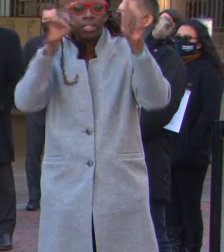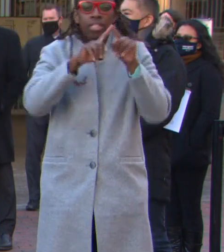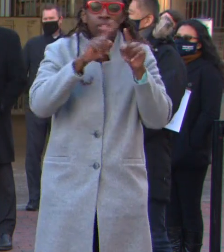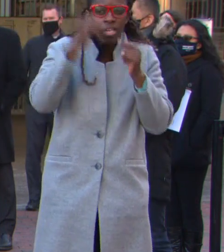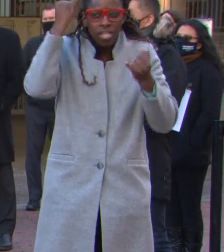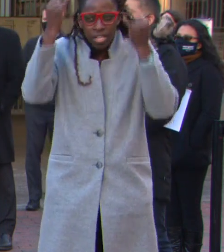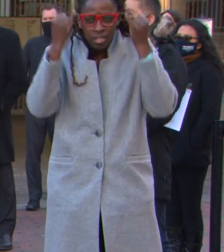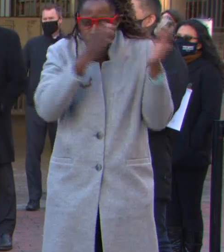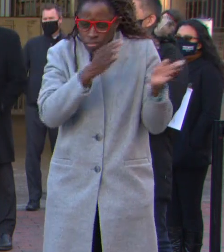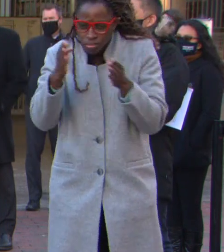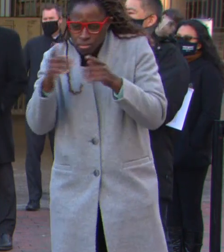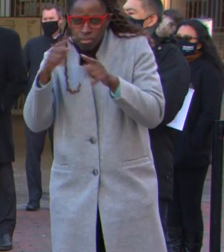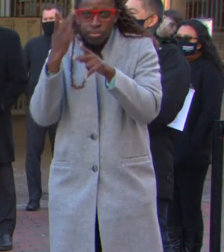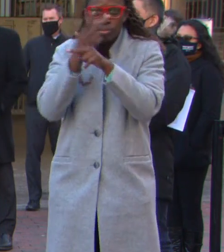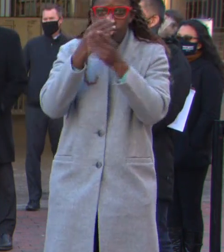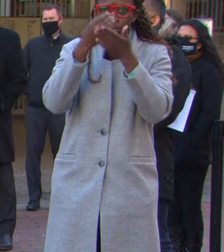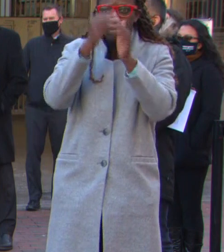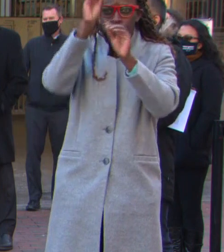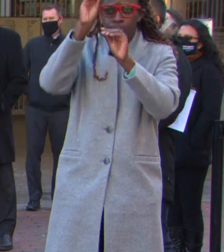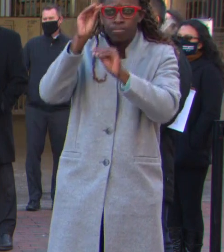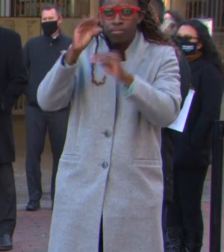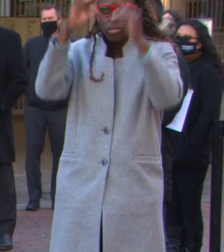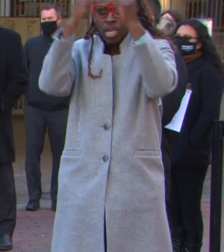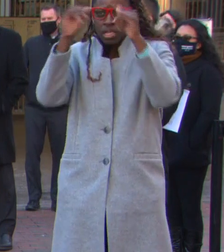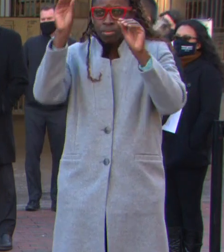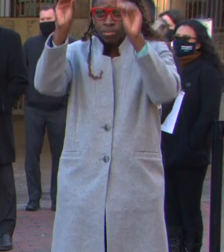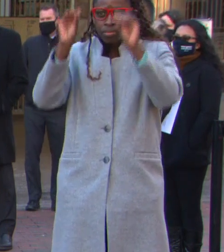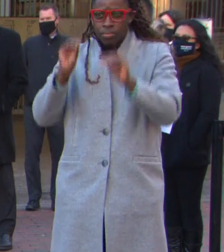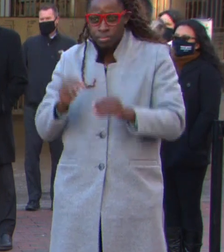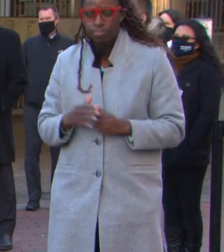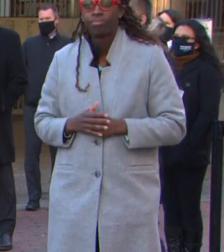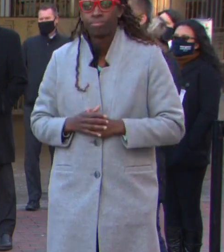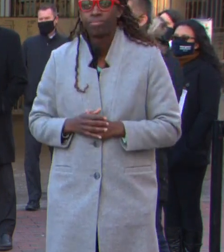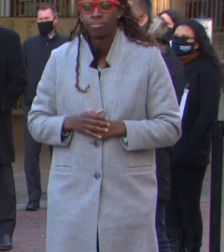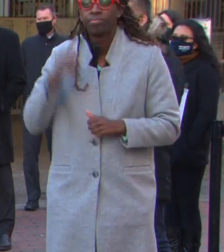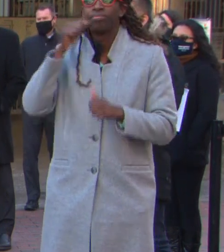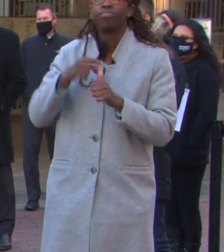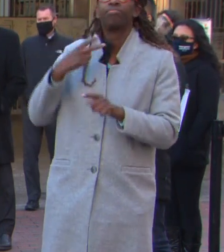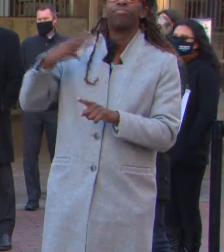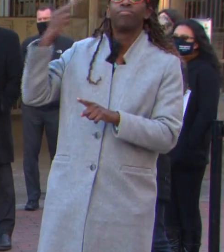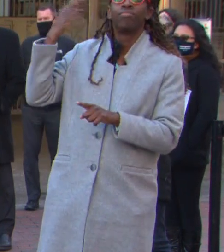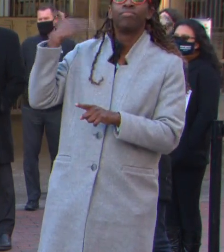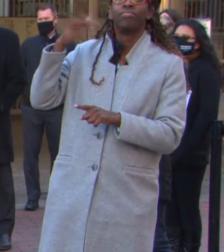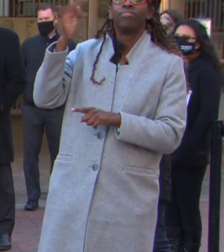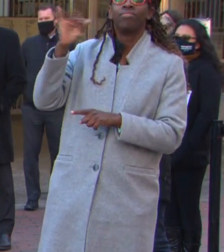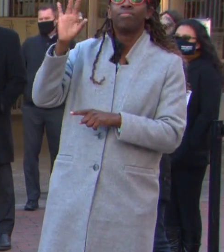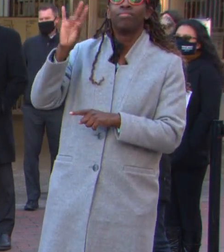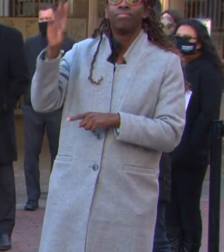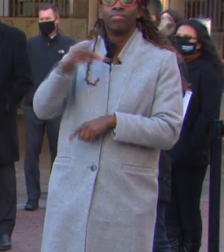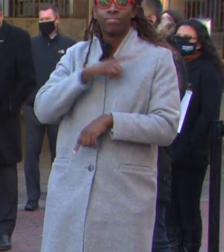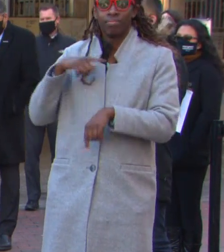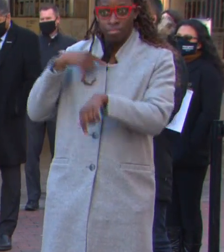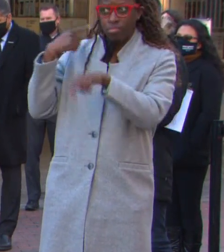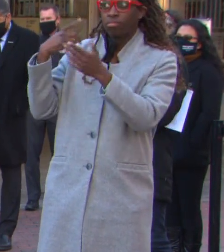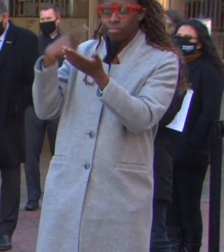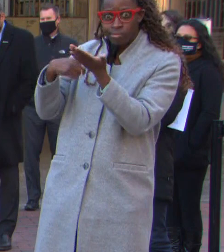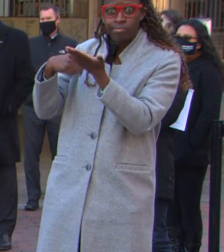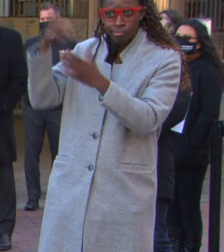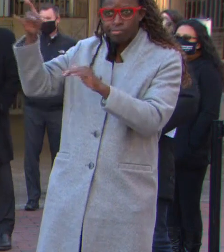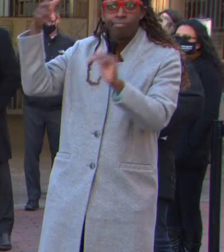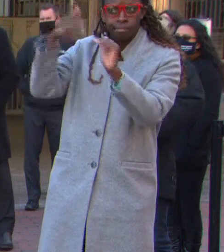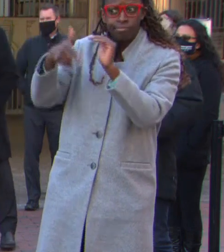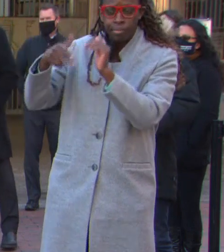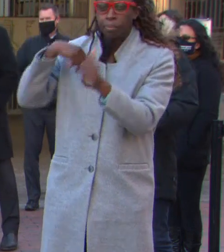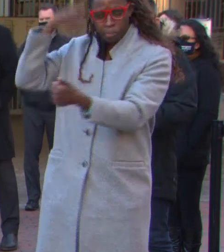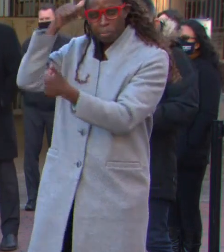I was in the legislature in 1997, and there was three times where we had to make drastic cuts. In this particular case, it's not even about raising revenue at this